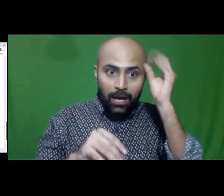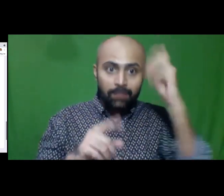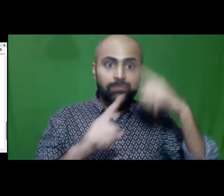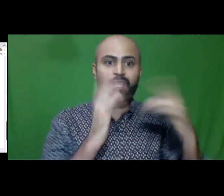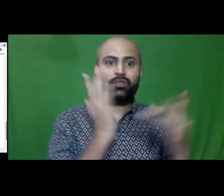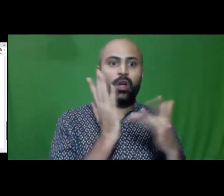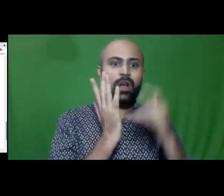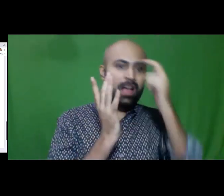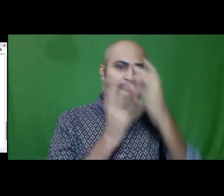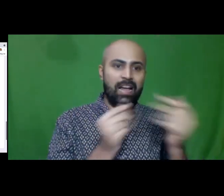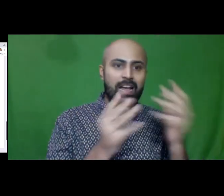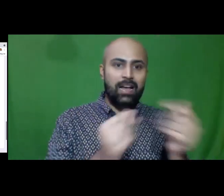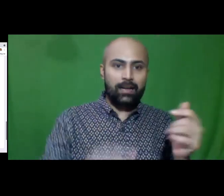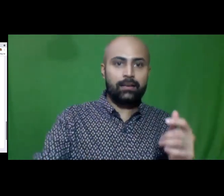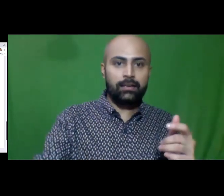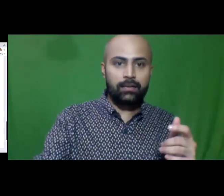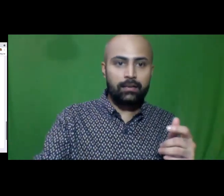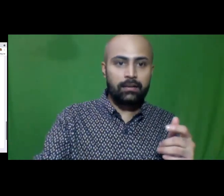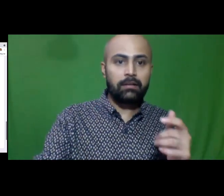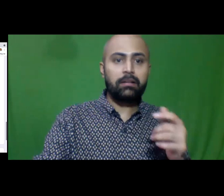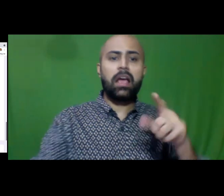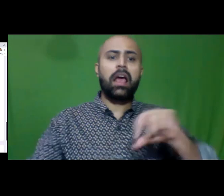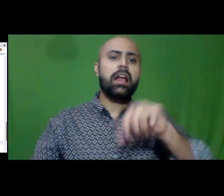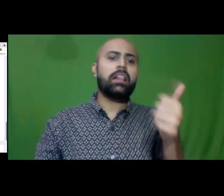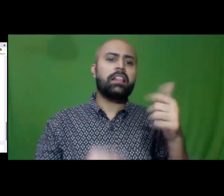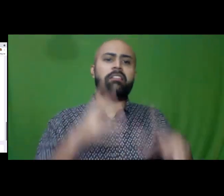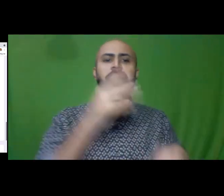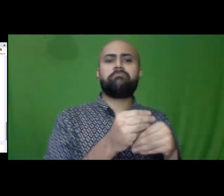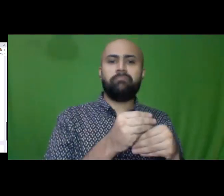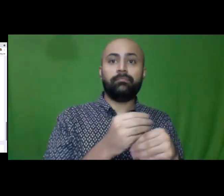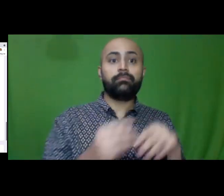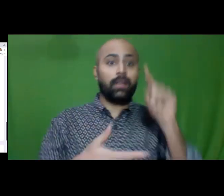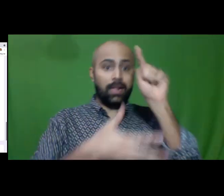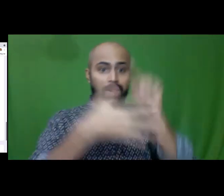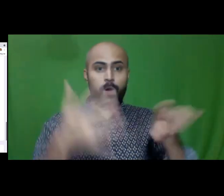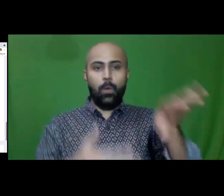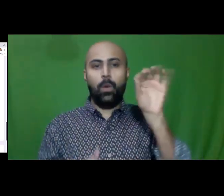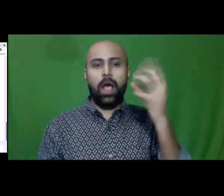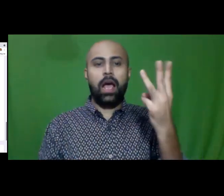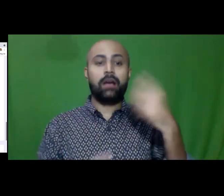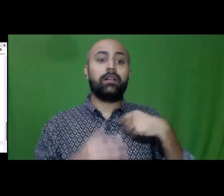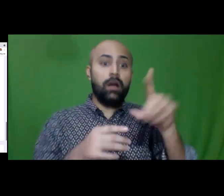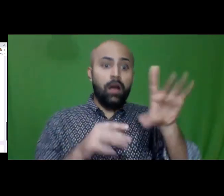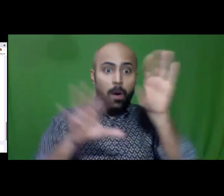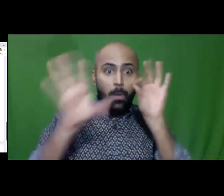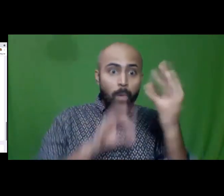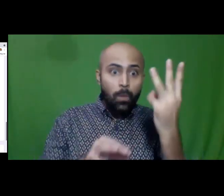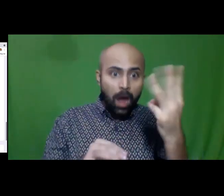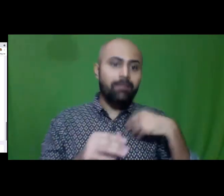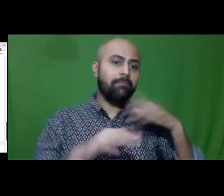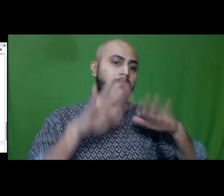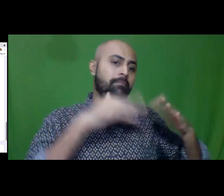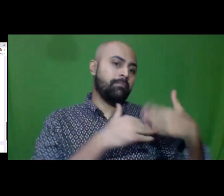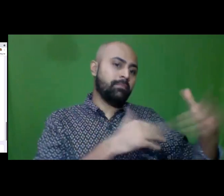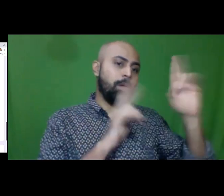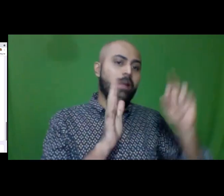awareness, and technology solutions. And the last is, if you have any other suggestions, you can add it here. You can pick any 3